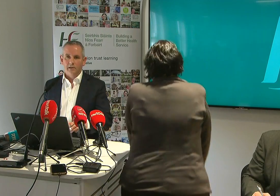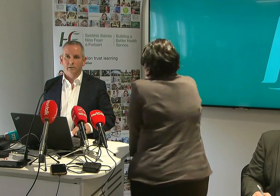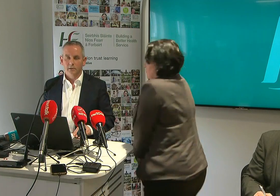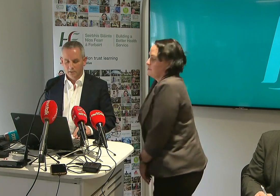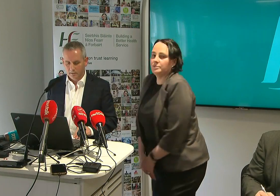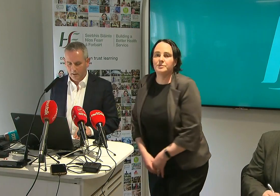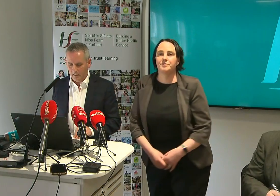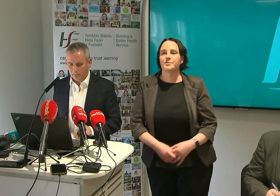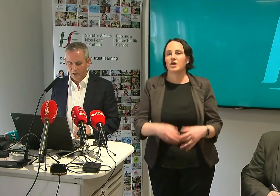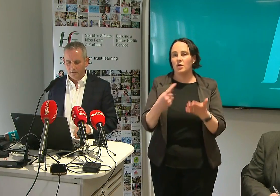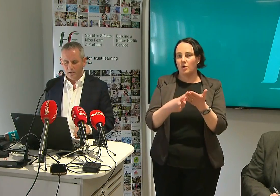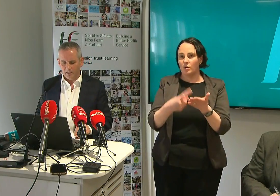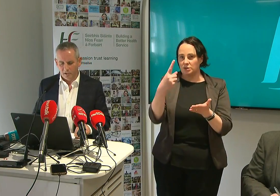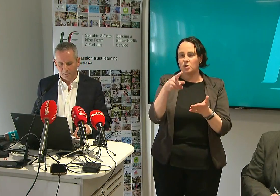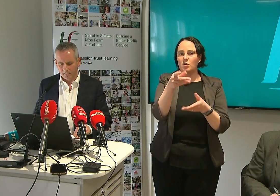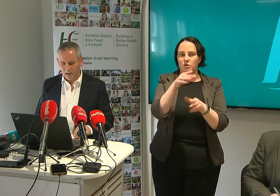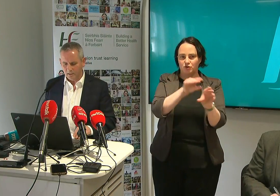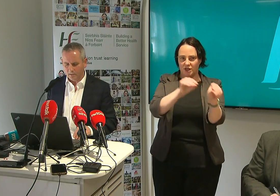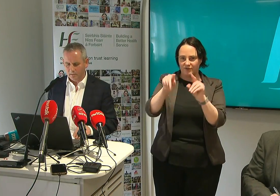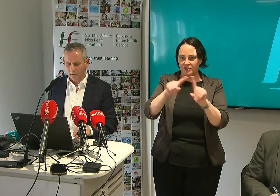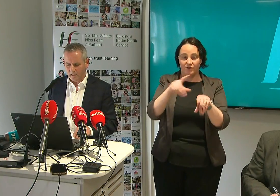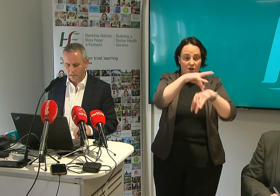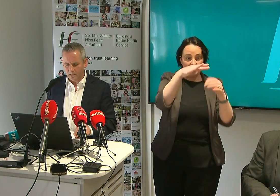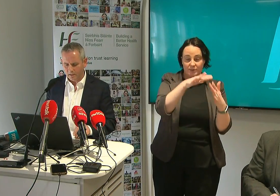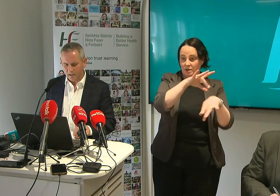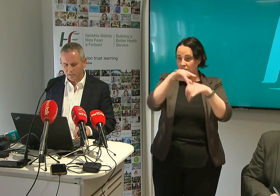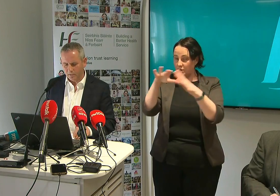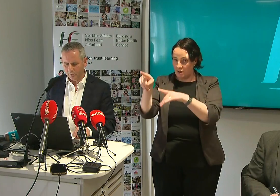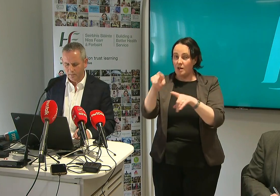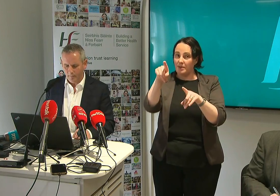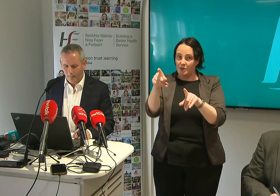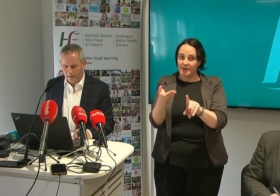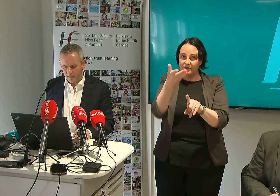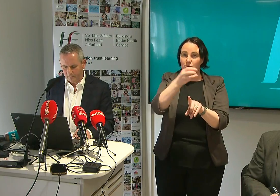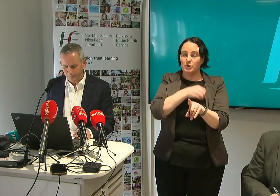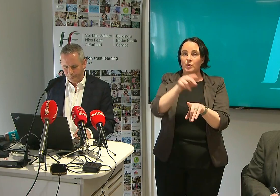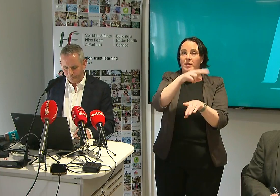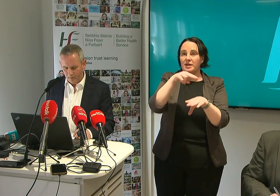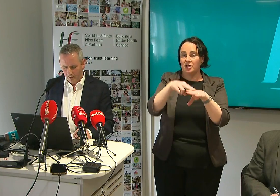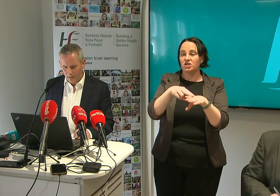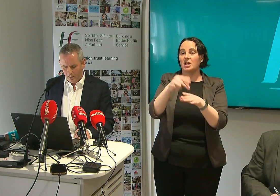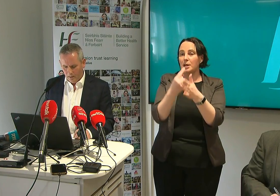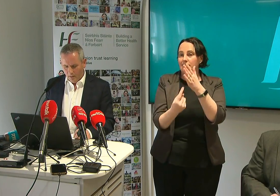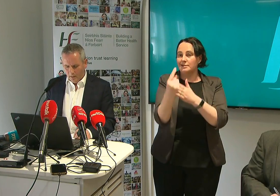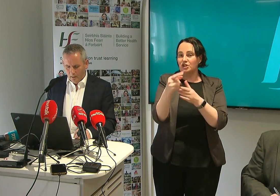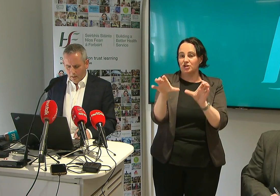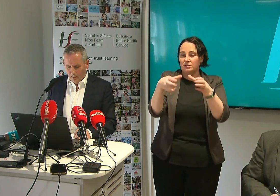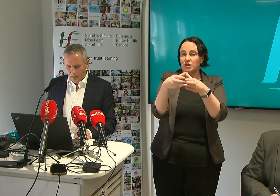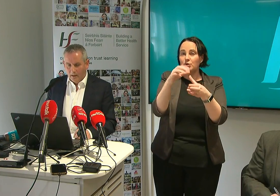or also transfer in the appropriate case to the National Isolation Unit in the matter.